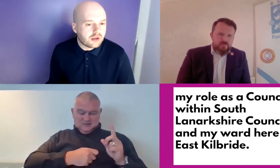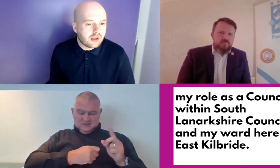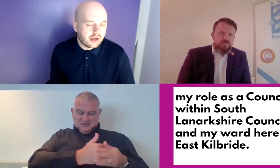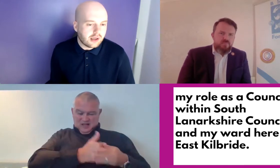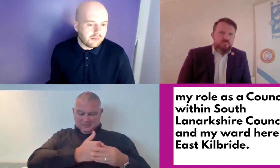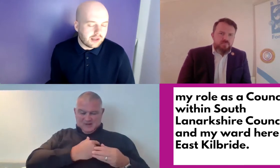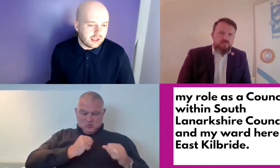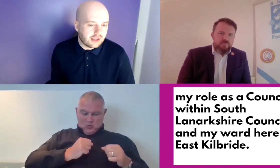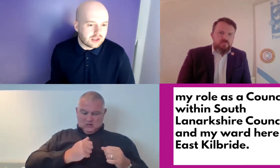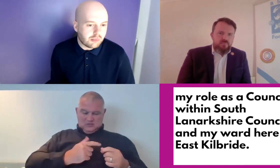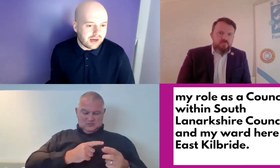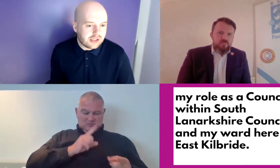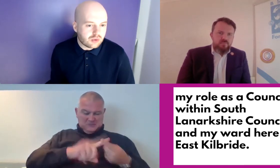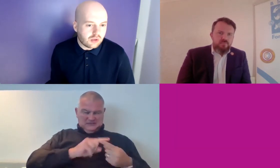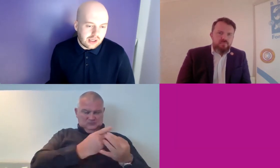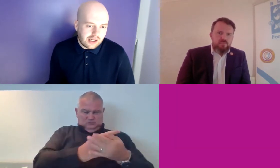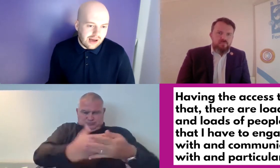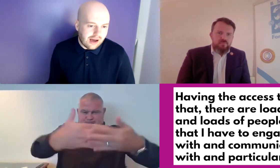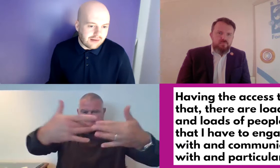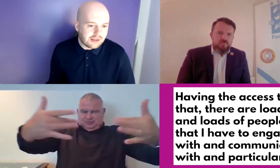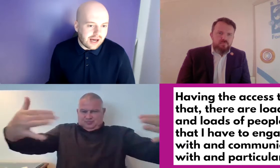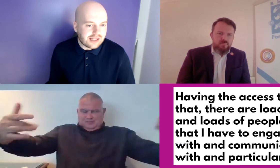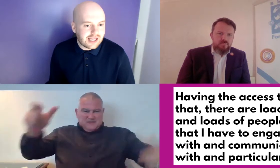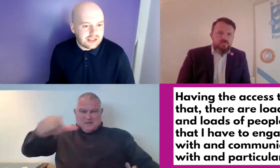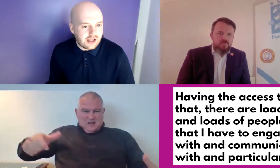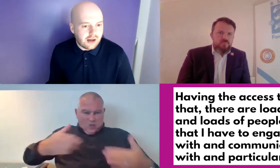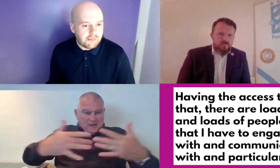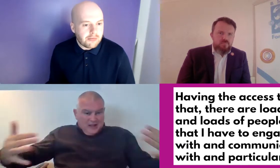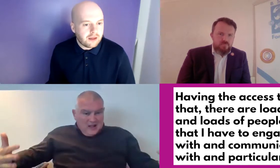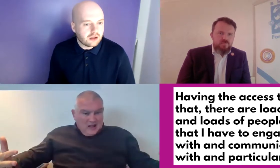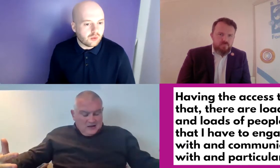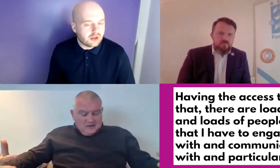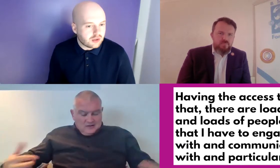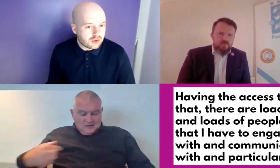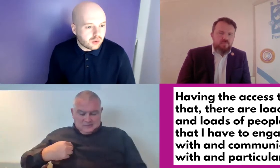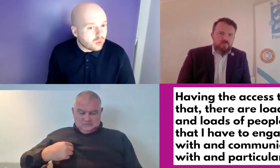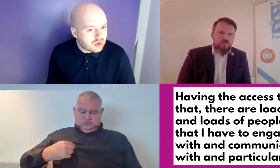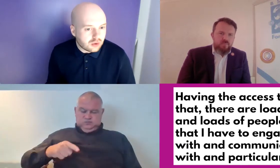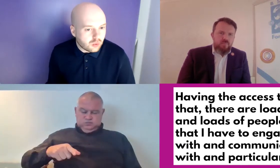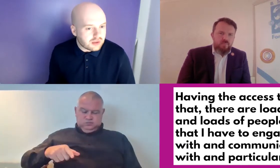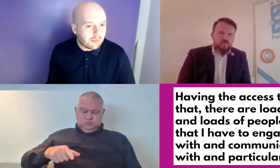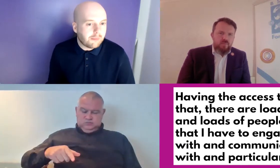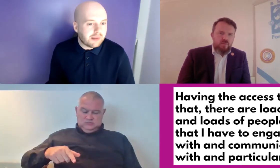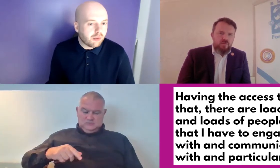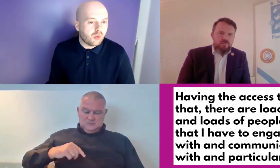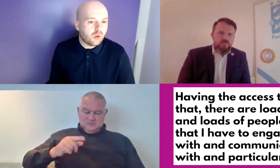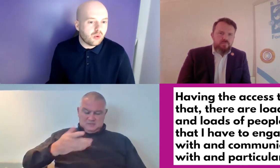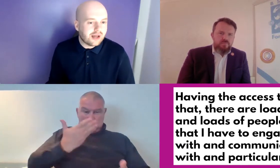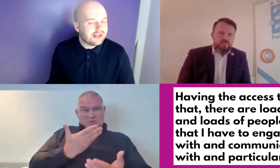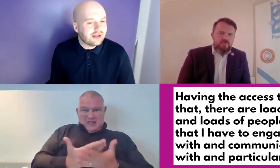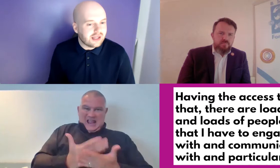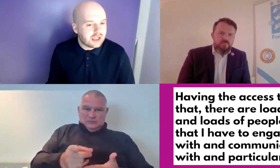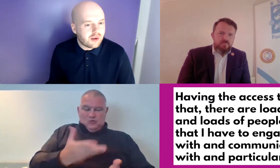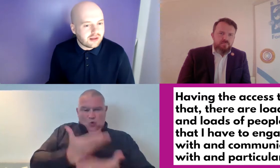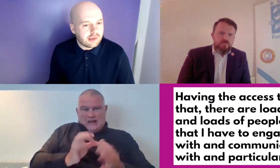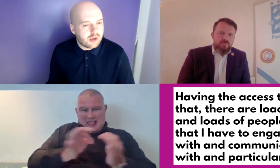ward here in East Kilbride. So having the access to that, you know, there's loads and loads of people who I need